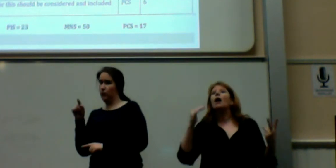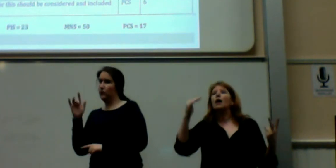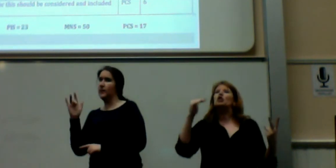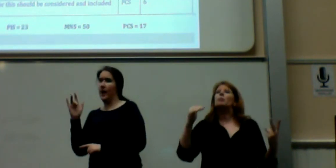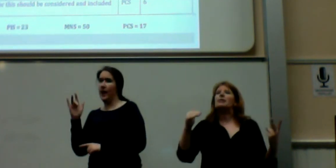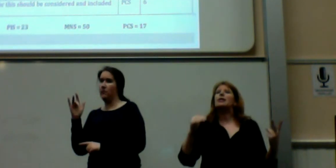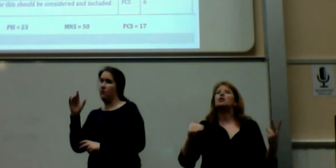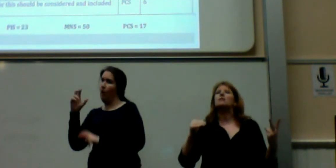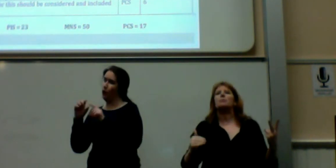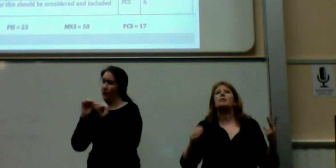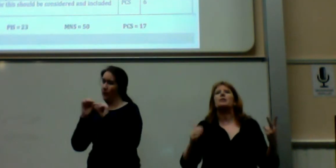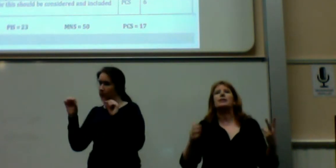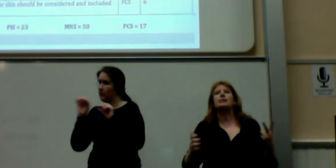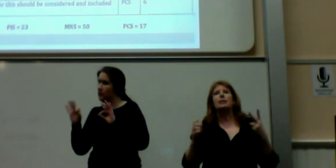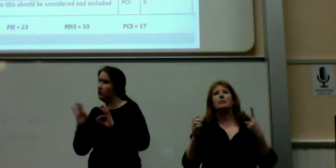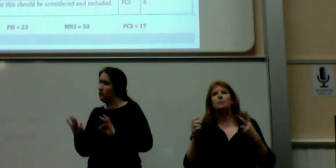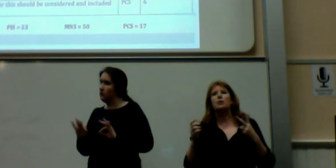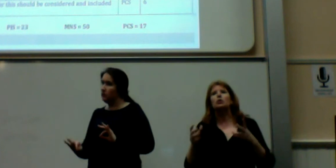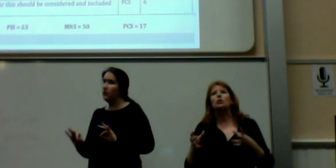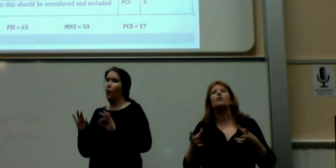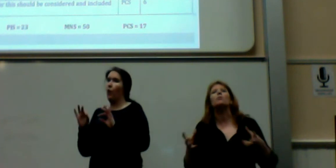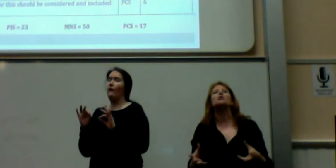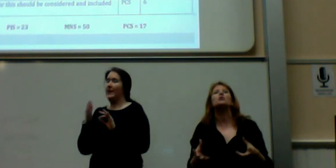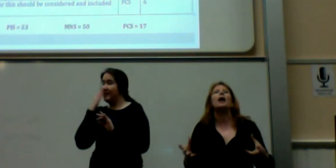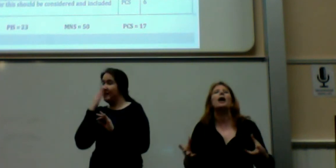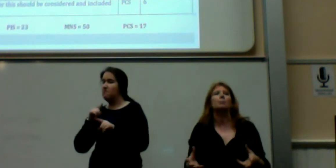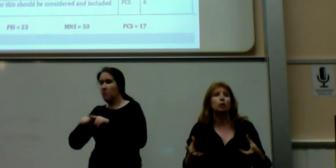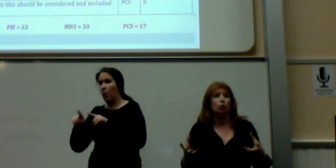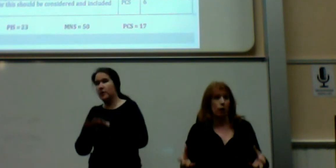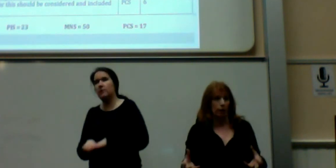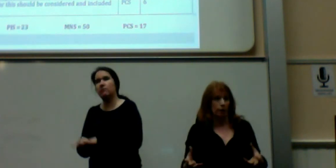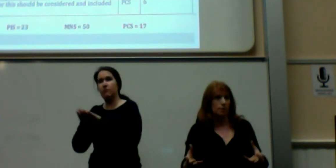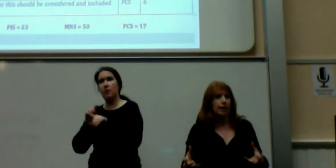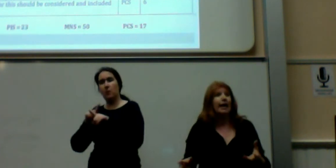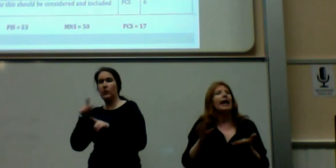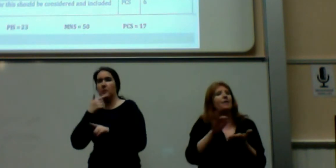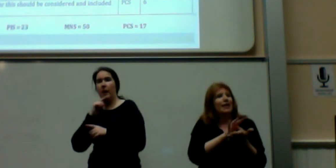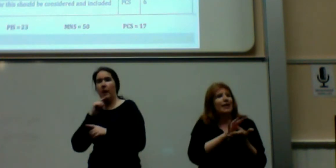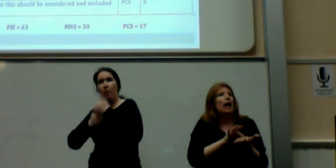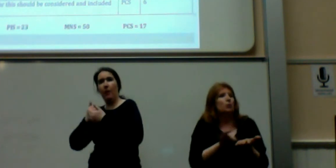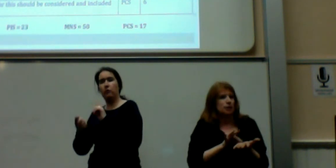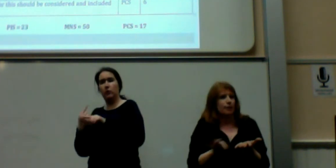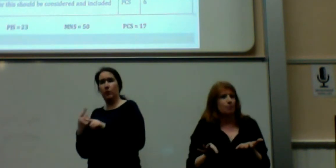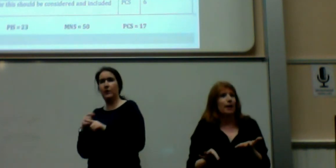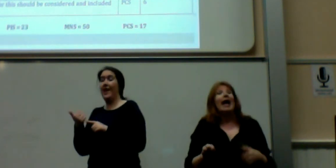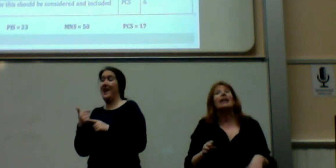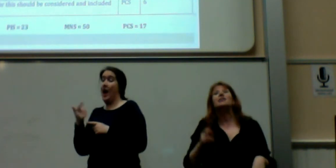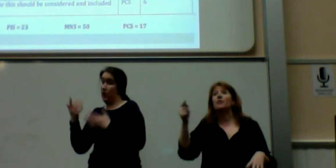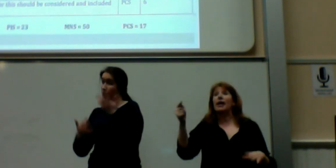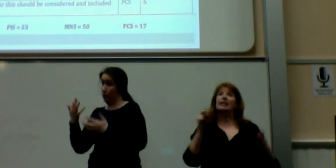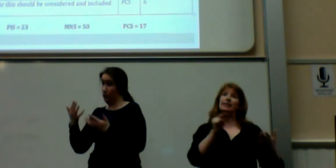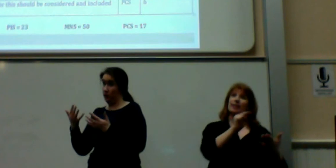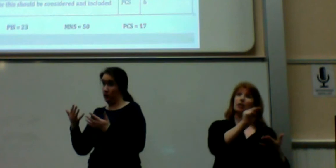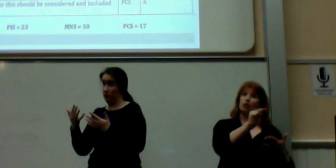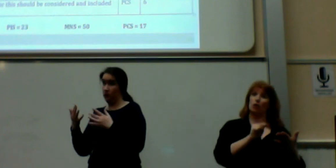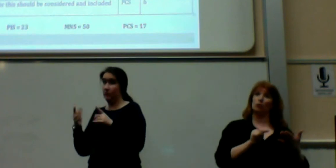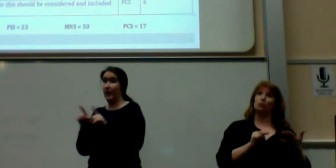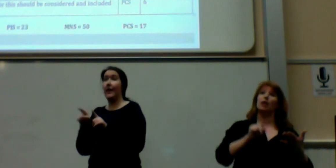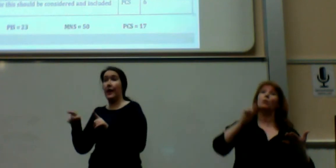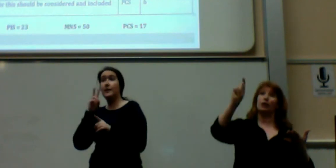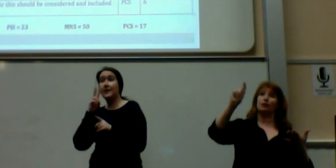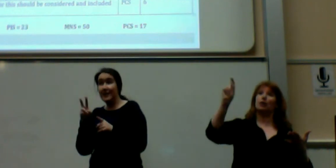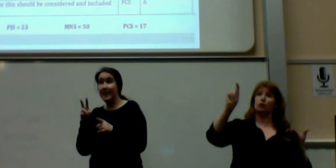10 argumentation statements that seemed to be sort of the most popular ones, and then counted them. As if they had